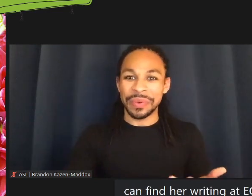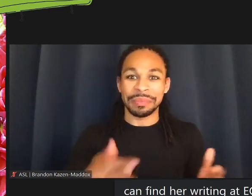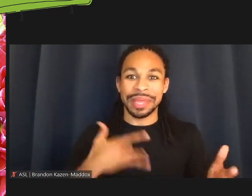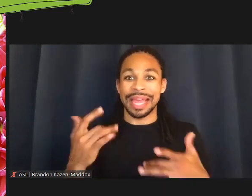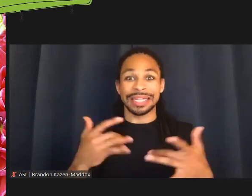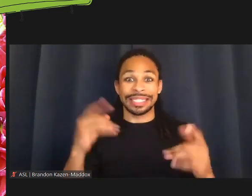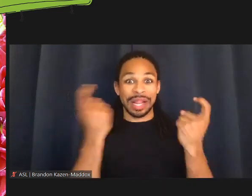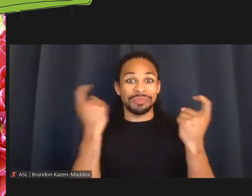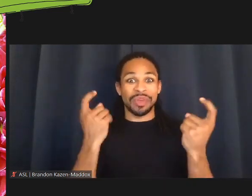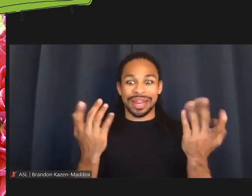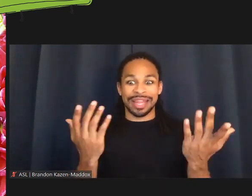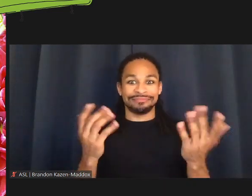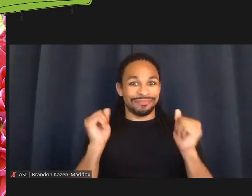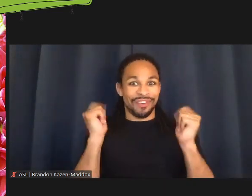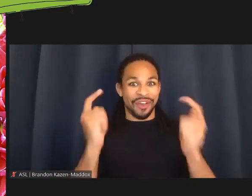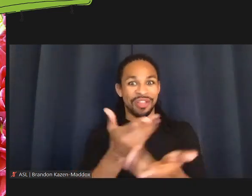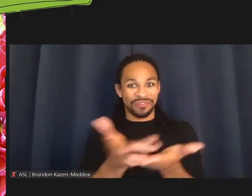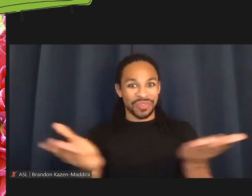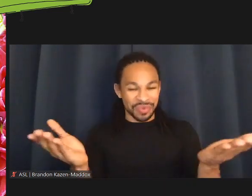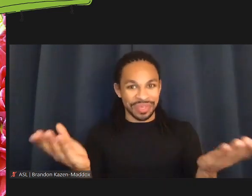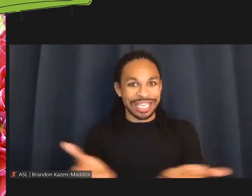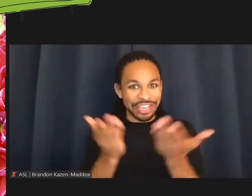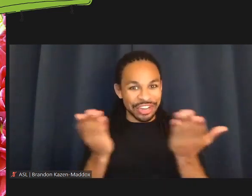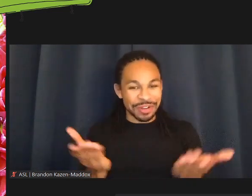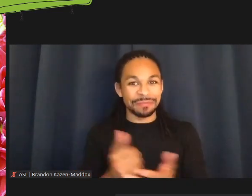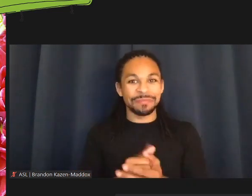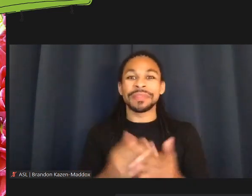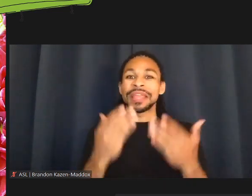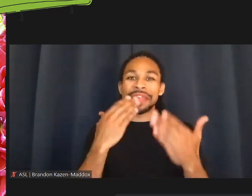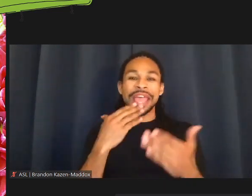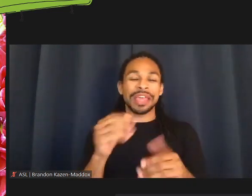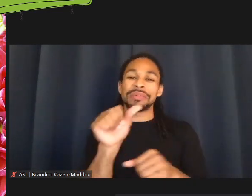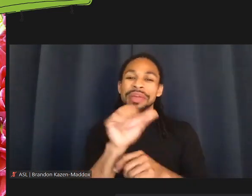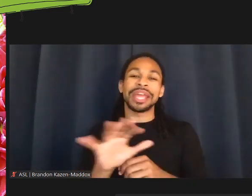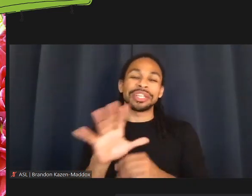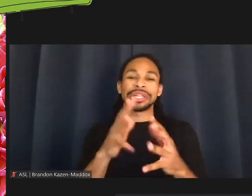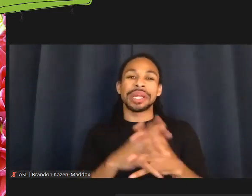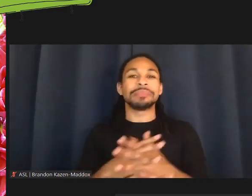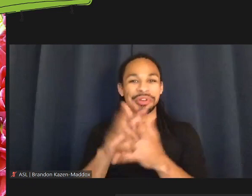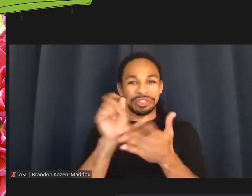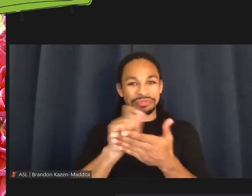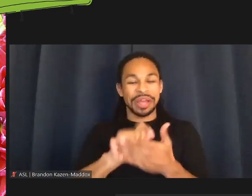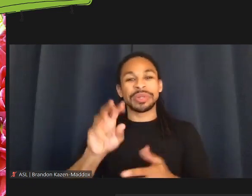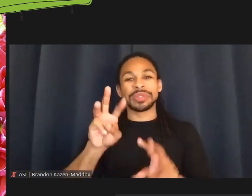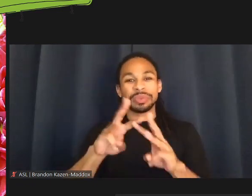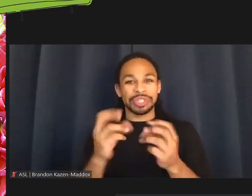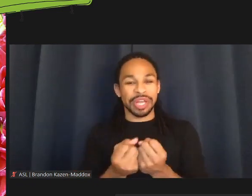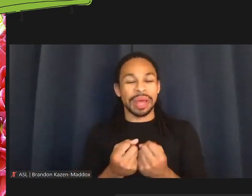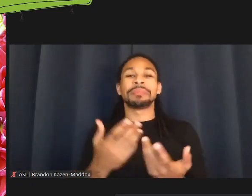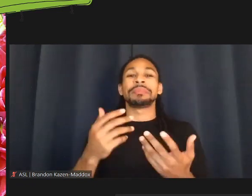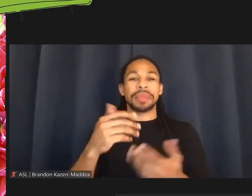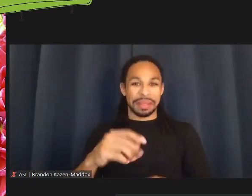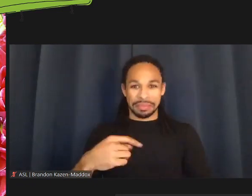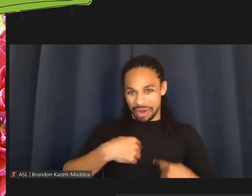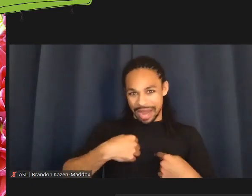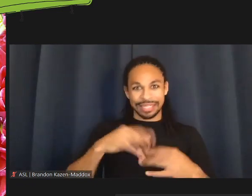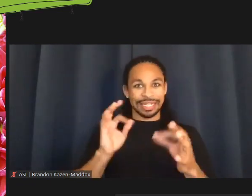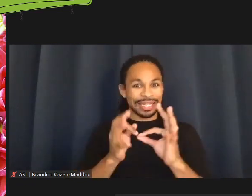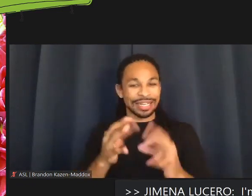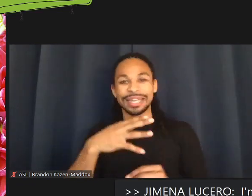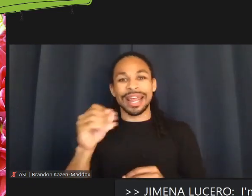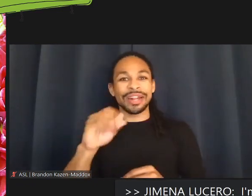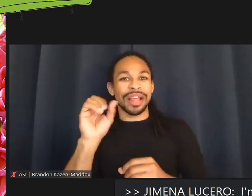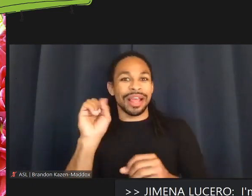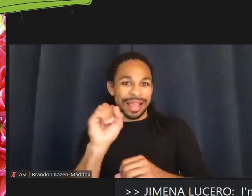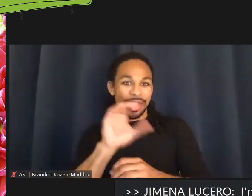everyone, every other reader. And thank you, Asian American Writers Workshop, Brandon, and the closed captioner. This is my family mourns